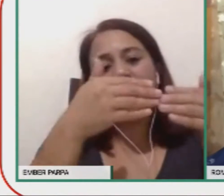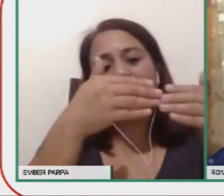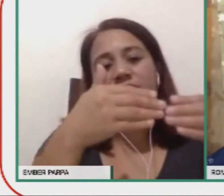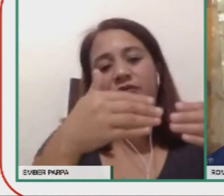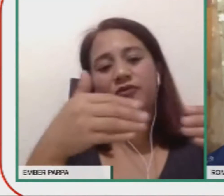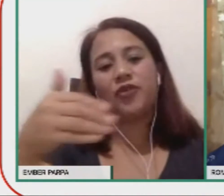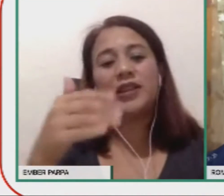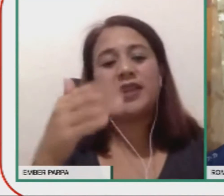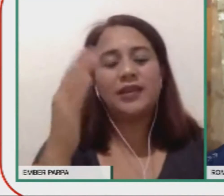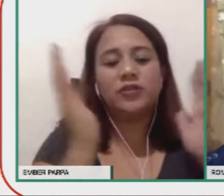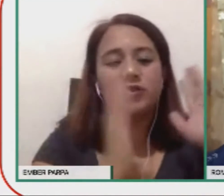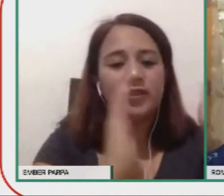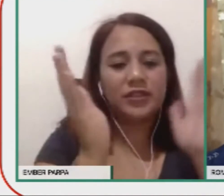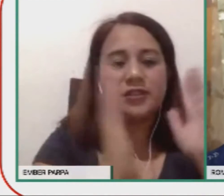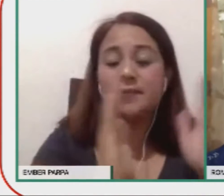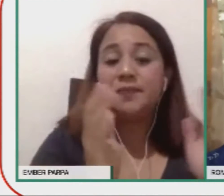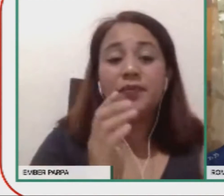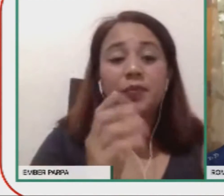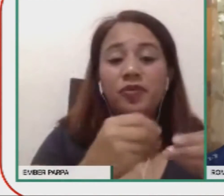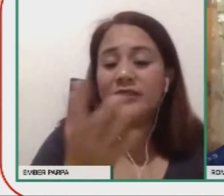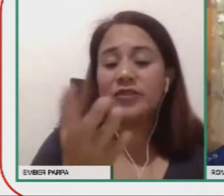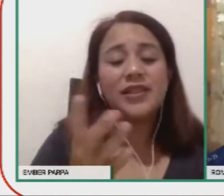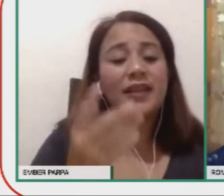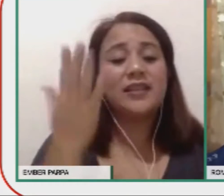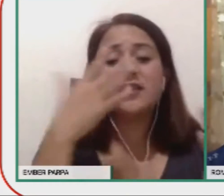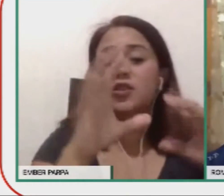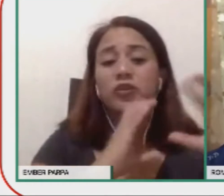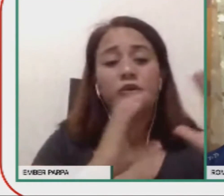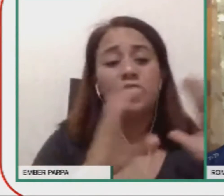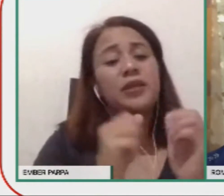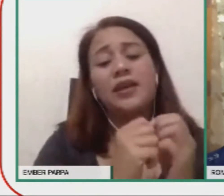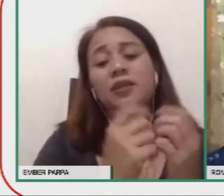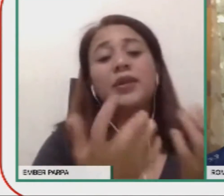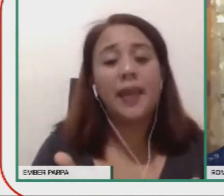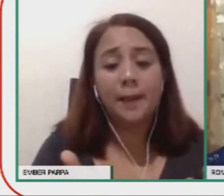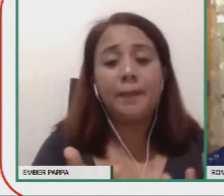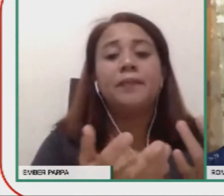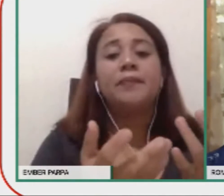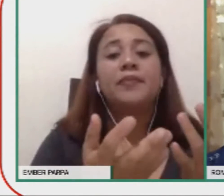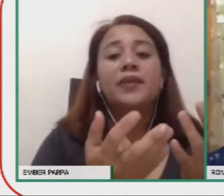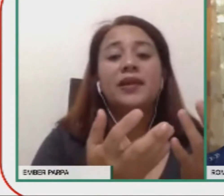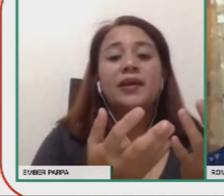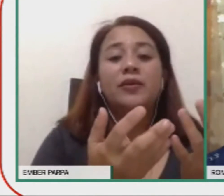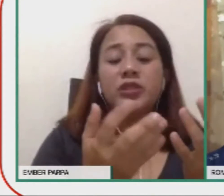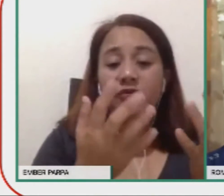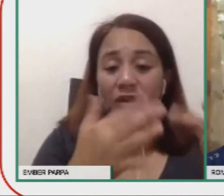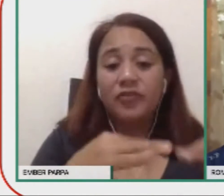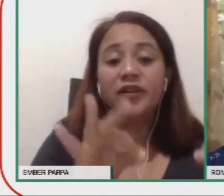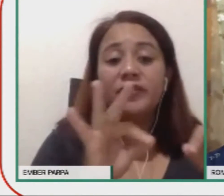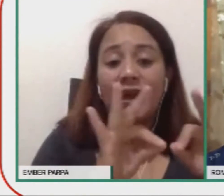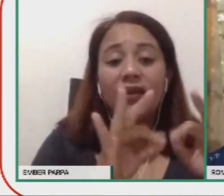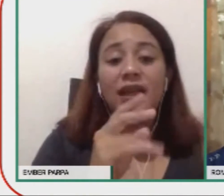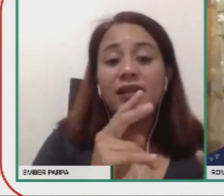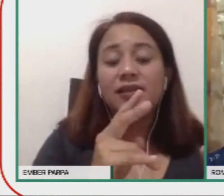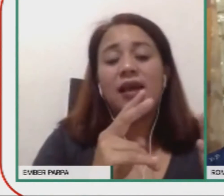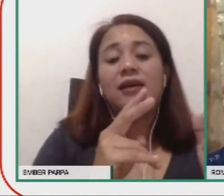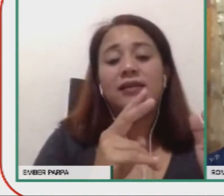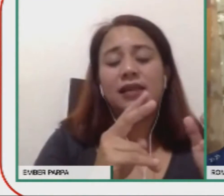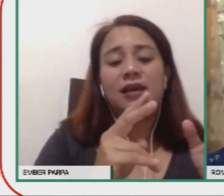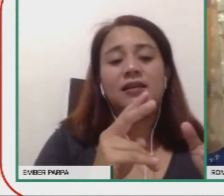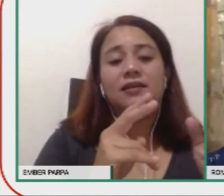mga frontline service providers natin doesn't know how to communicate with them, which is very vital